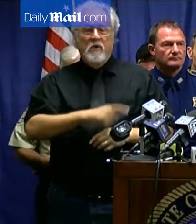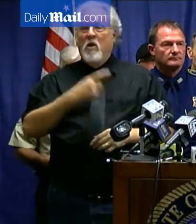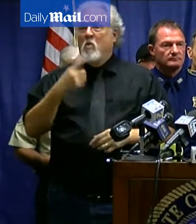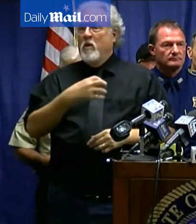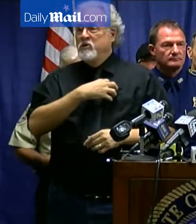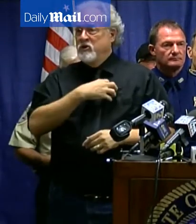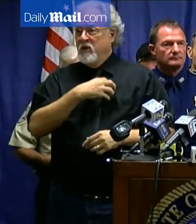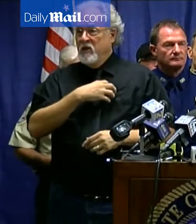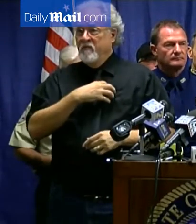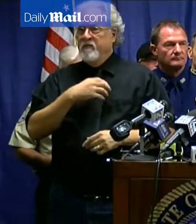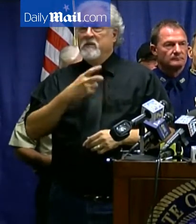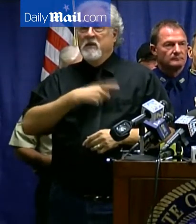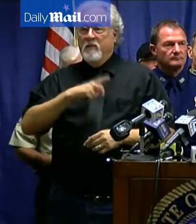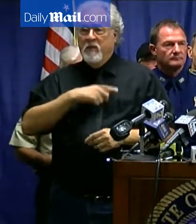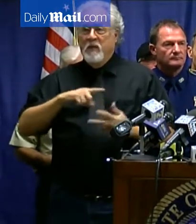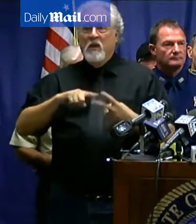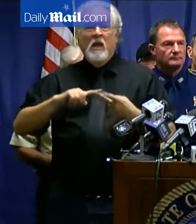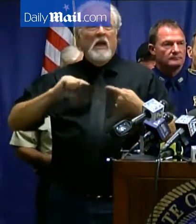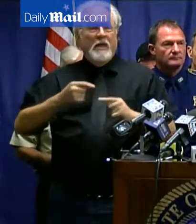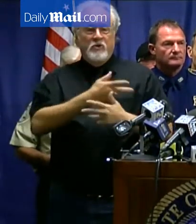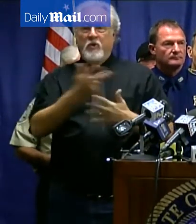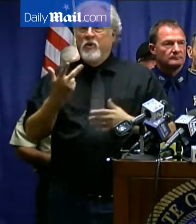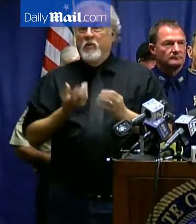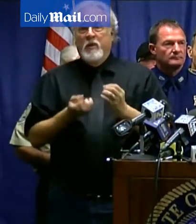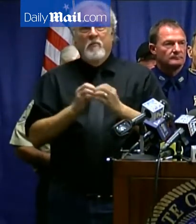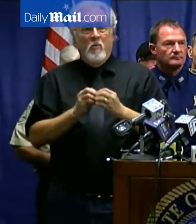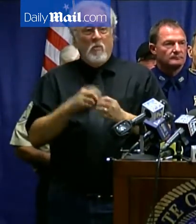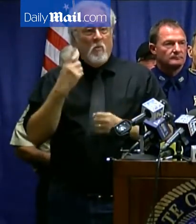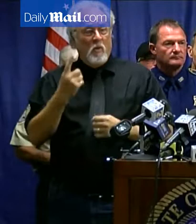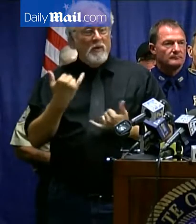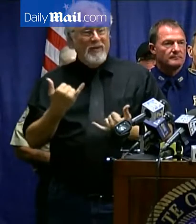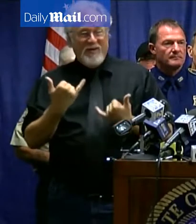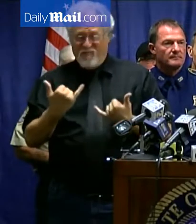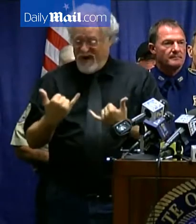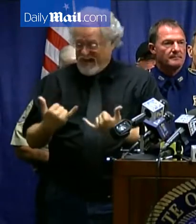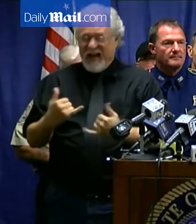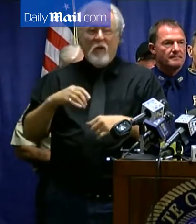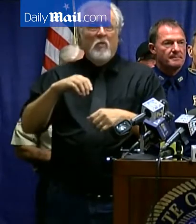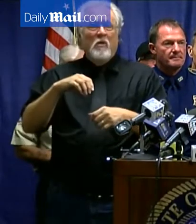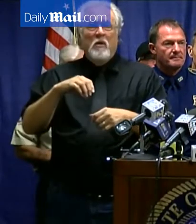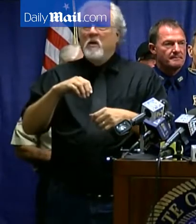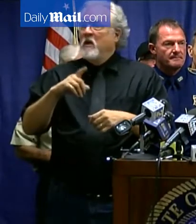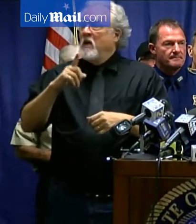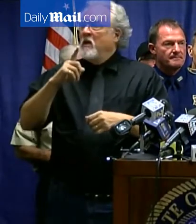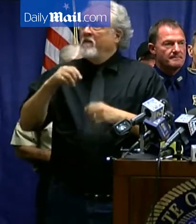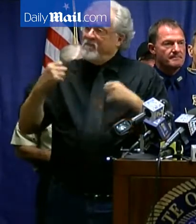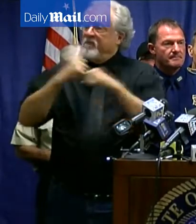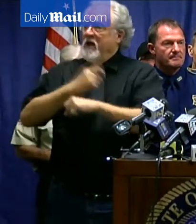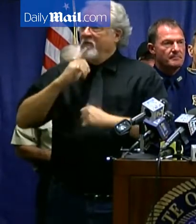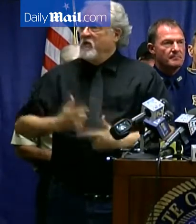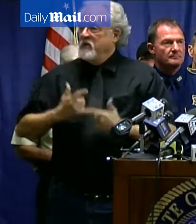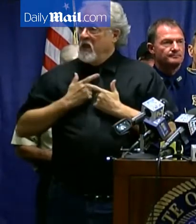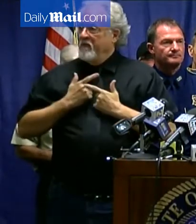one sheriff's deputy, and injured three others, one of whom today, right now as we speak, is absolutely fighting for